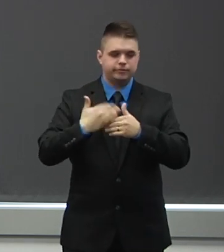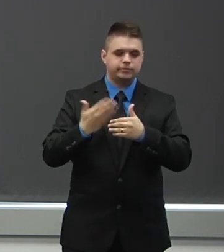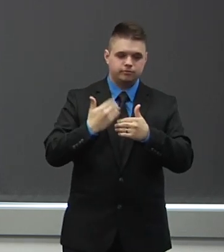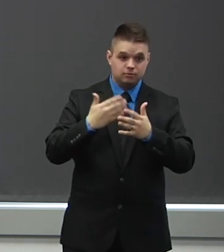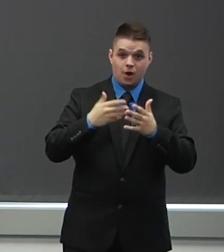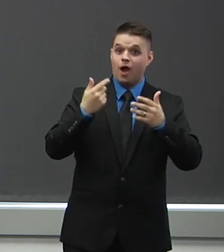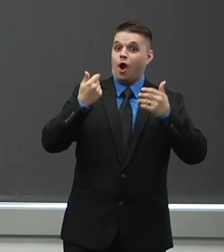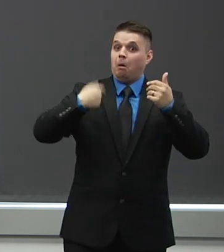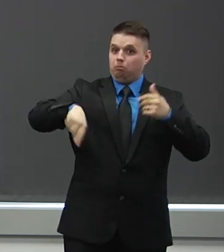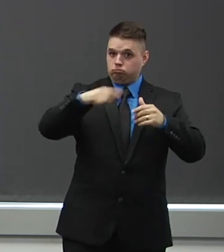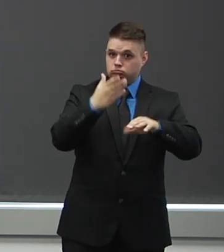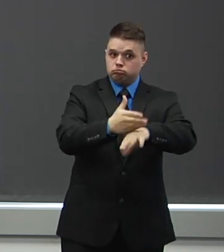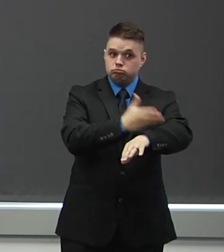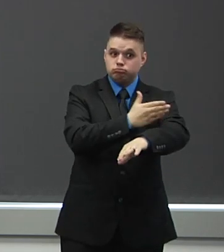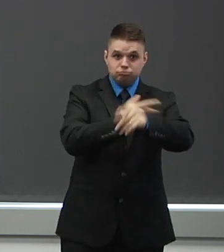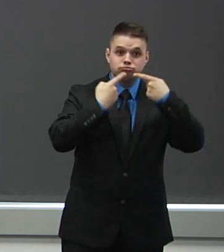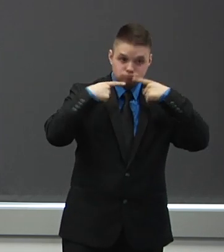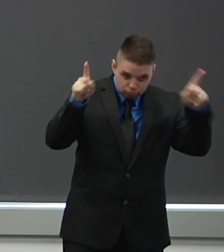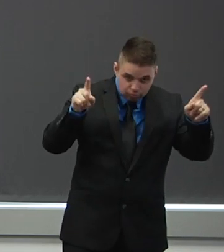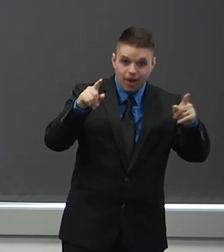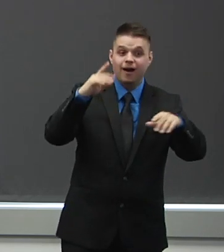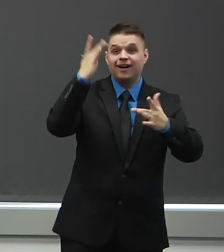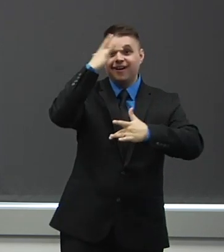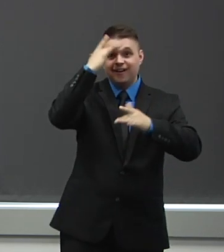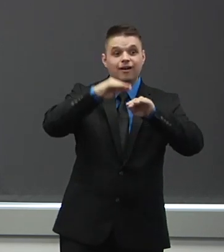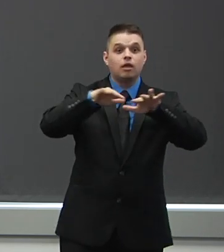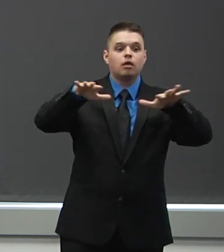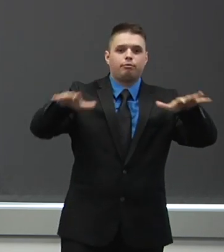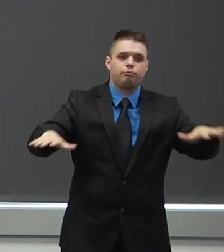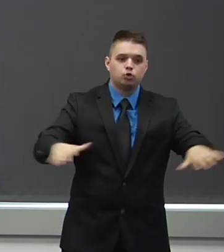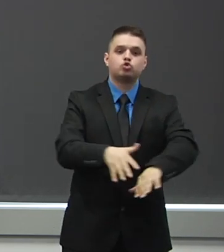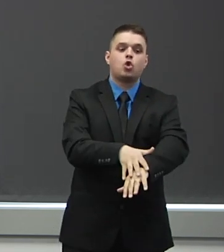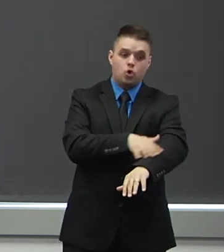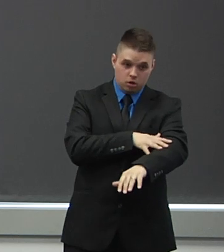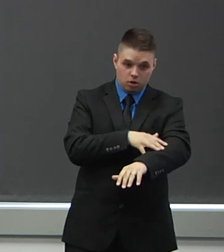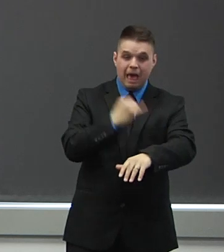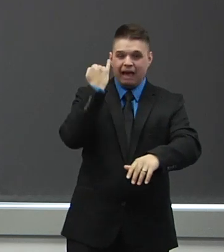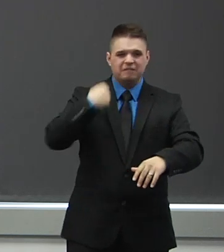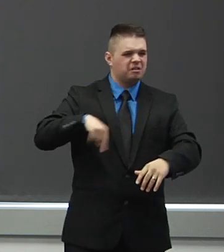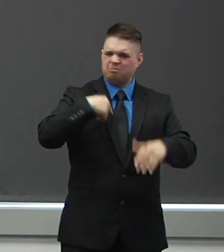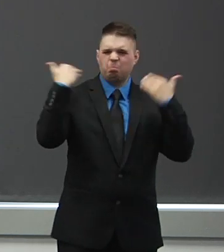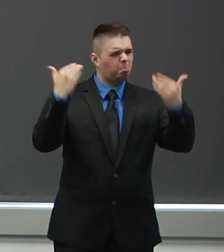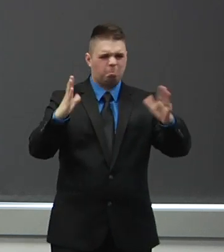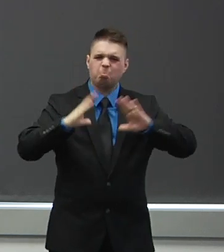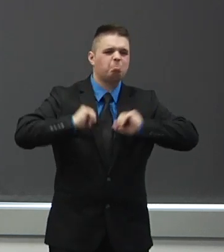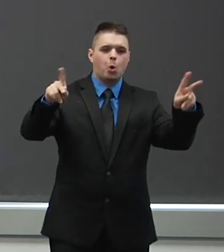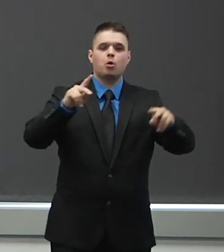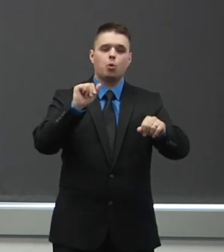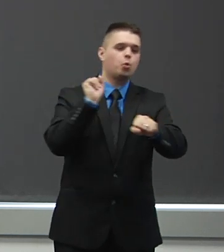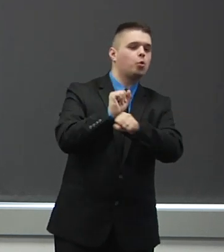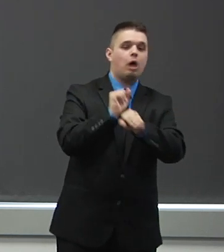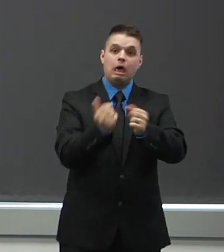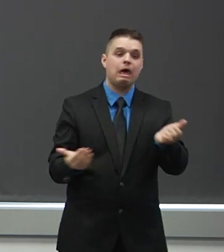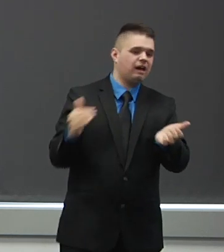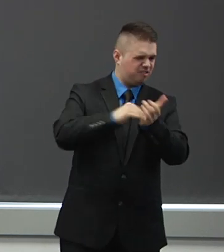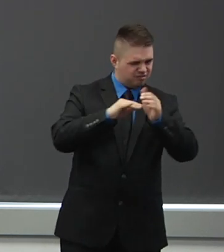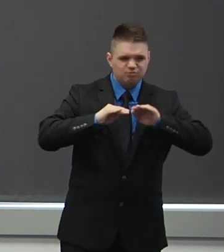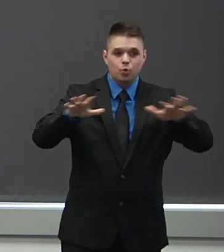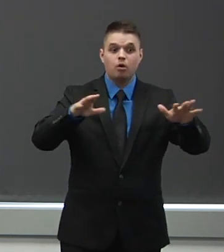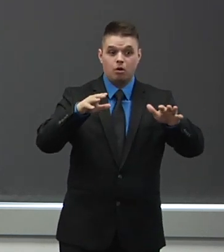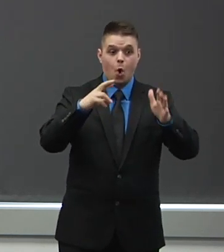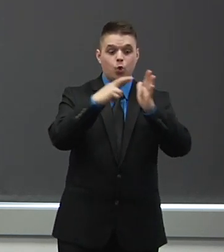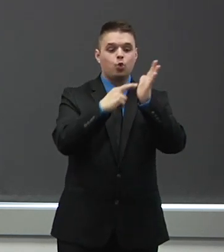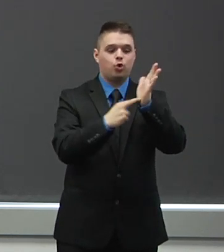We also know that if we take our foot off the brake and begin to eliminate all of those